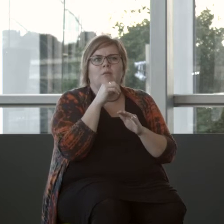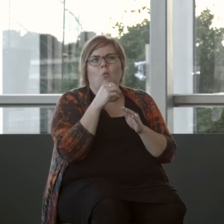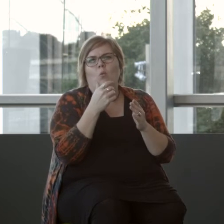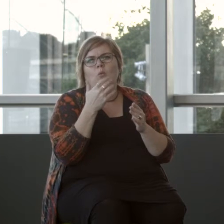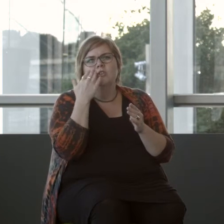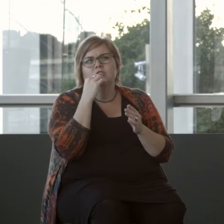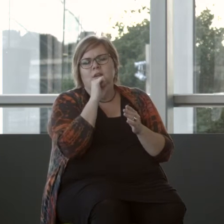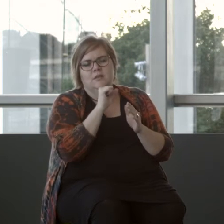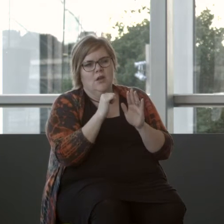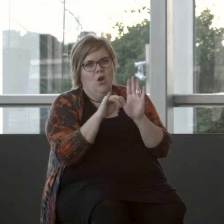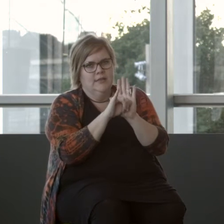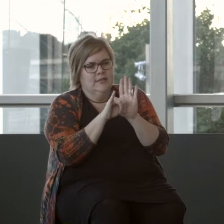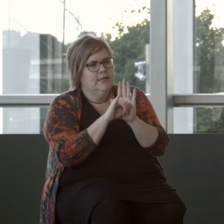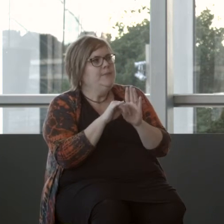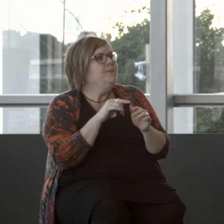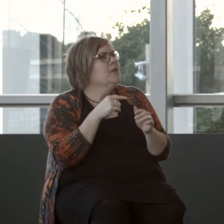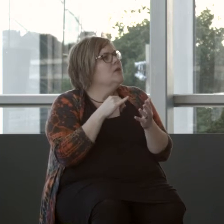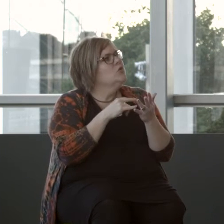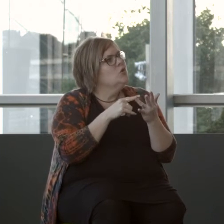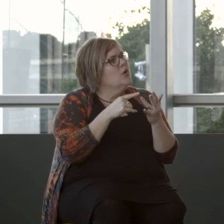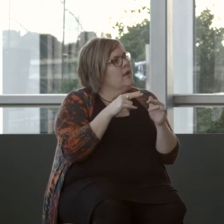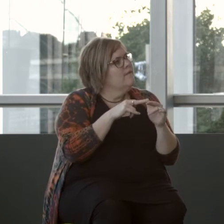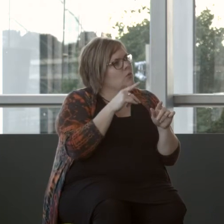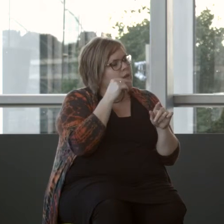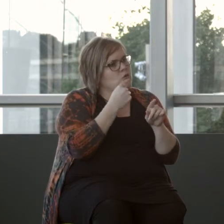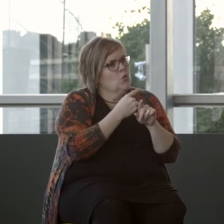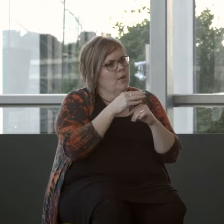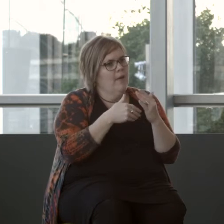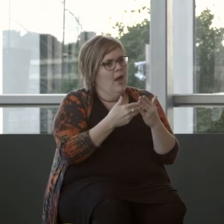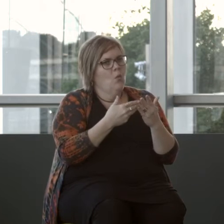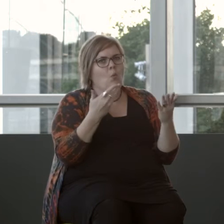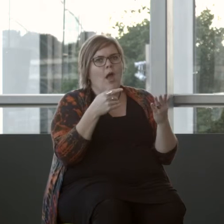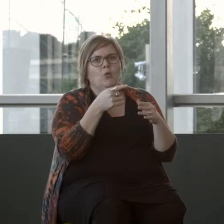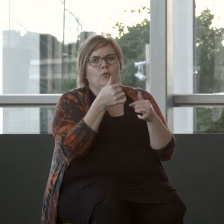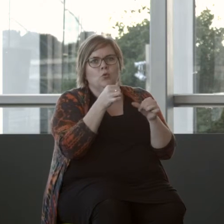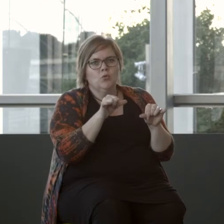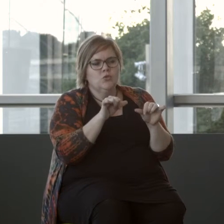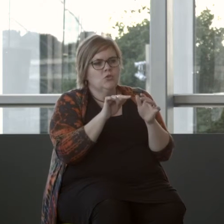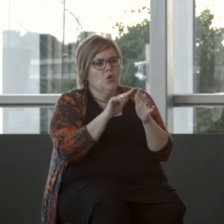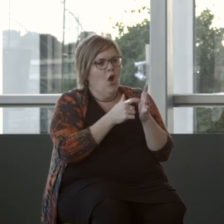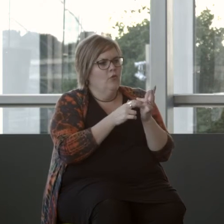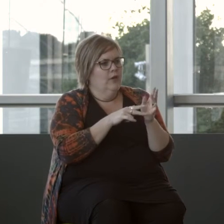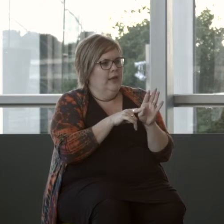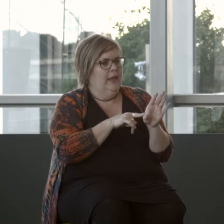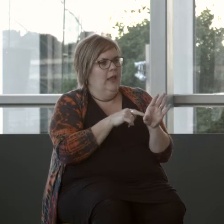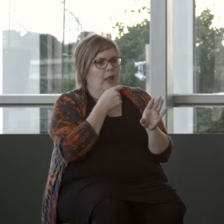wonder if you can talk about works where you've used irony in such a way